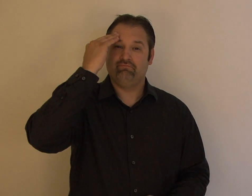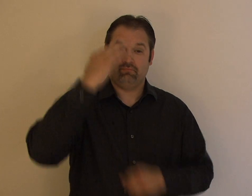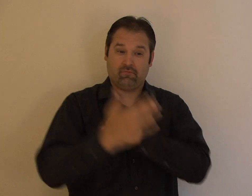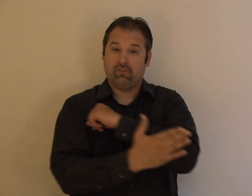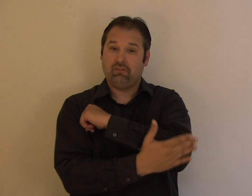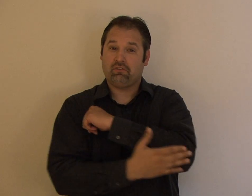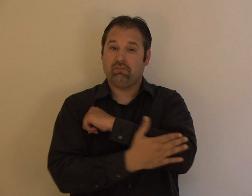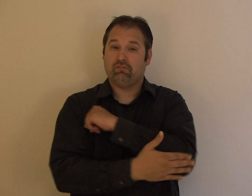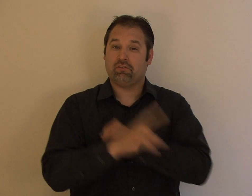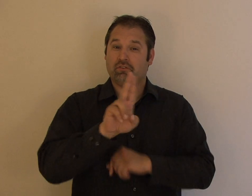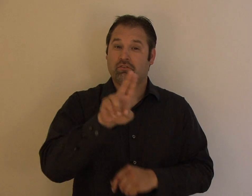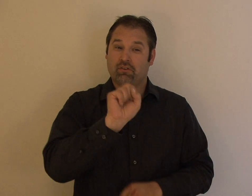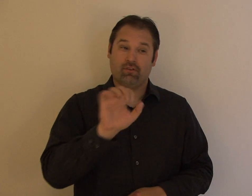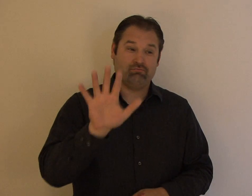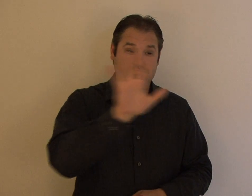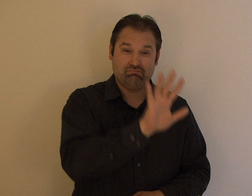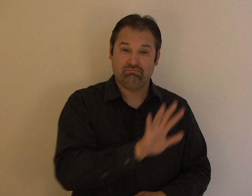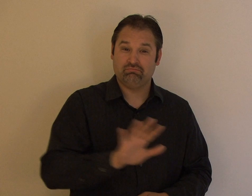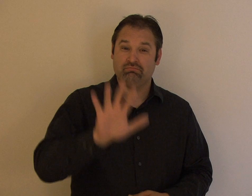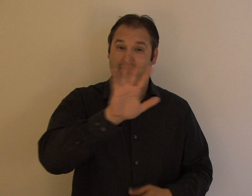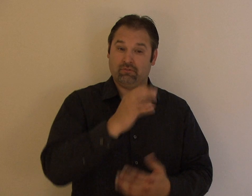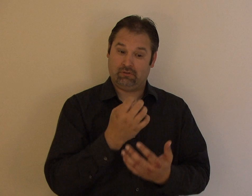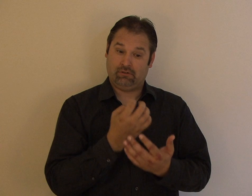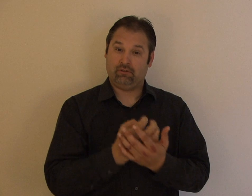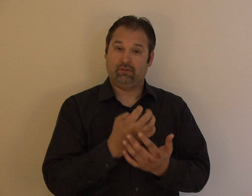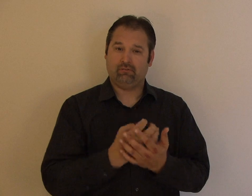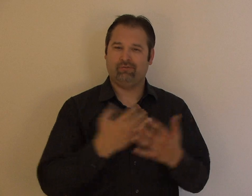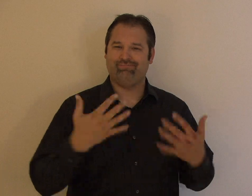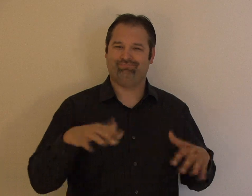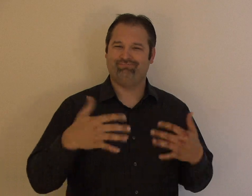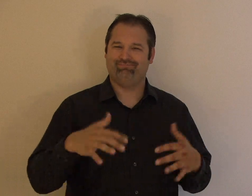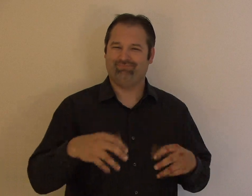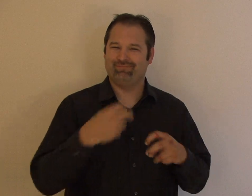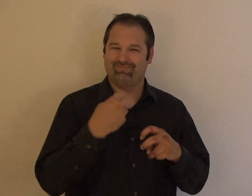As you know, we are facing a tough economy in the United States today.